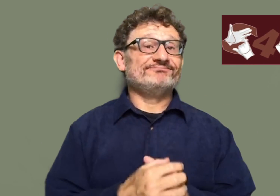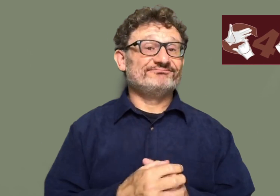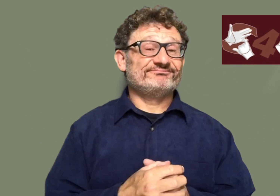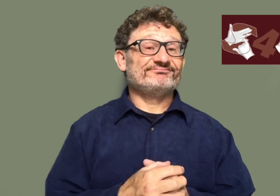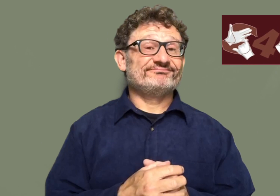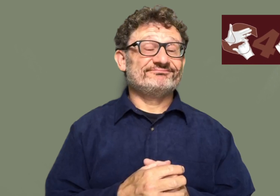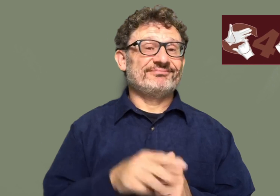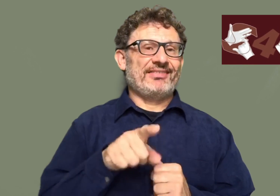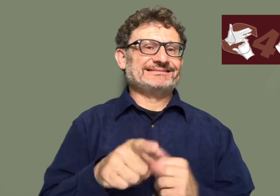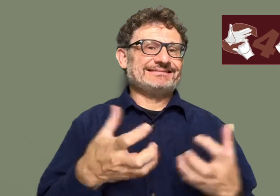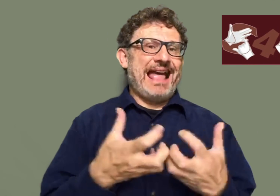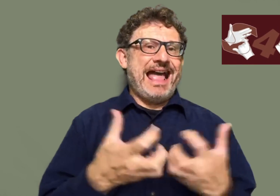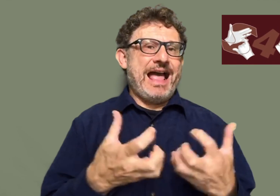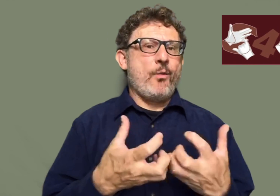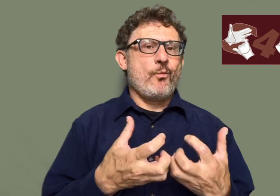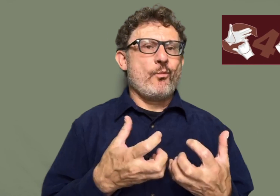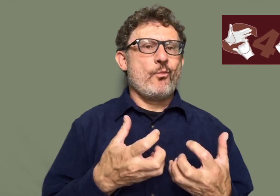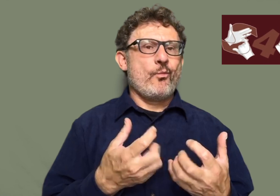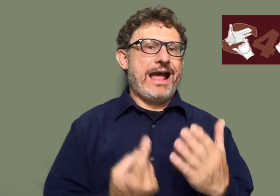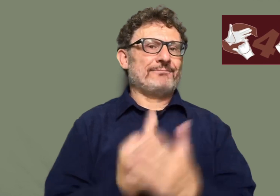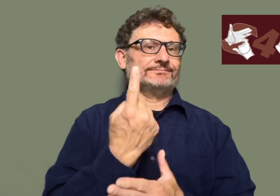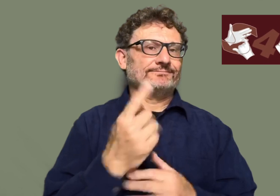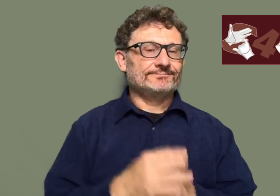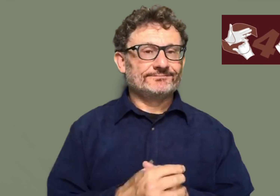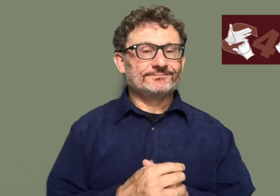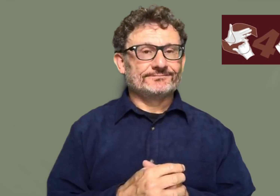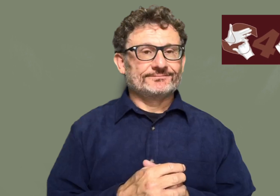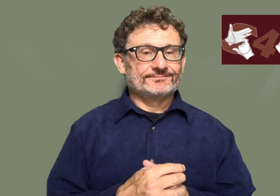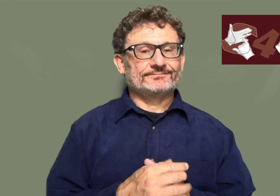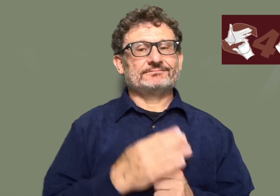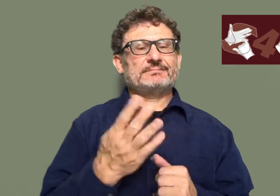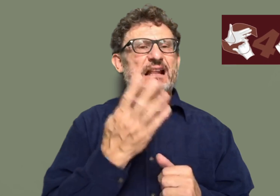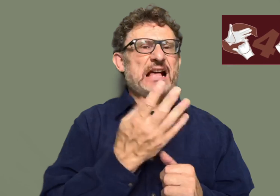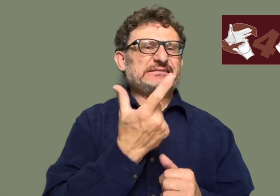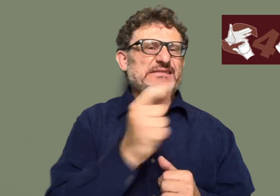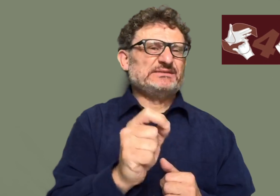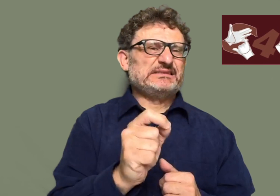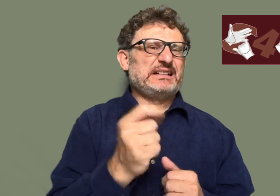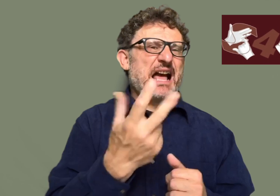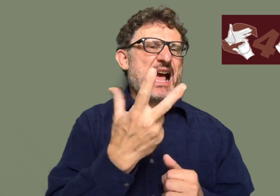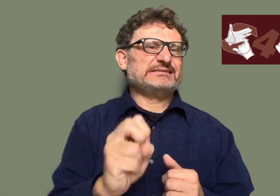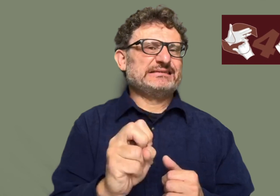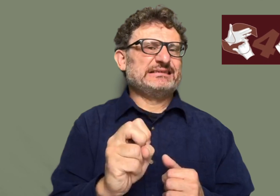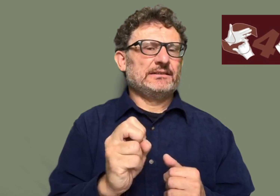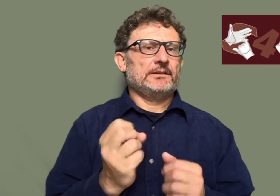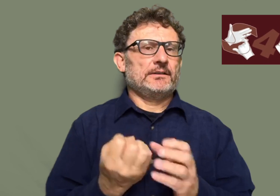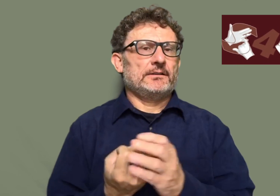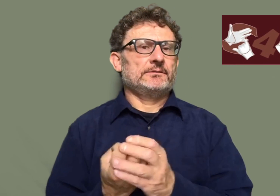struggled trying to access things through lip reading. And this is how that came about. So in the